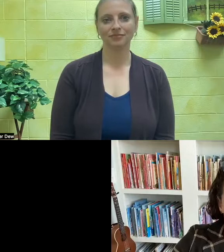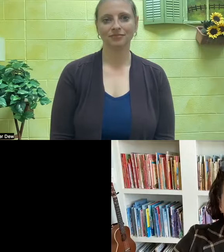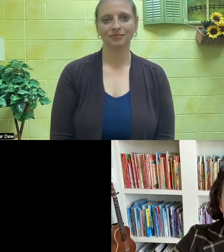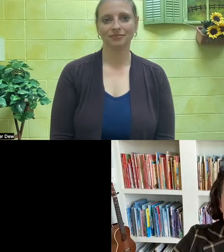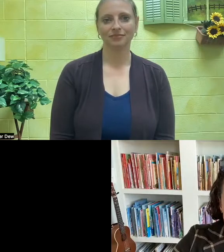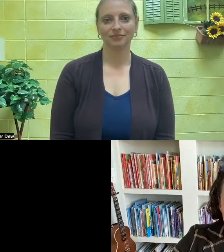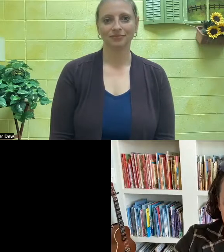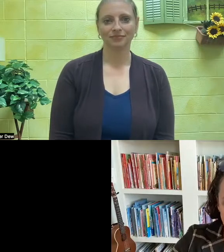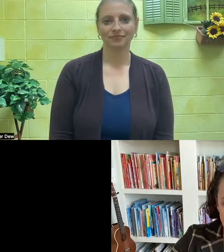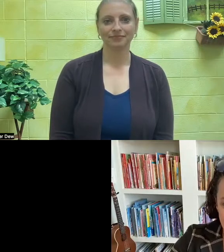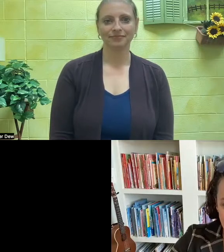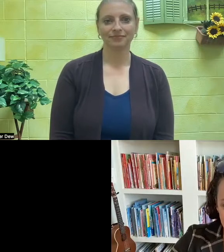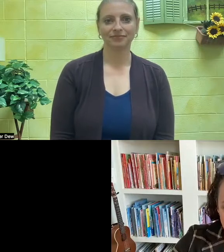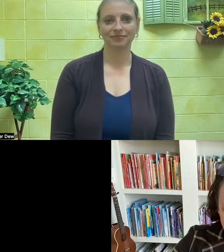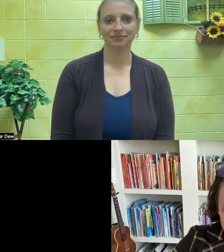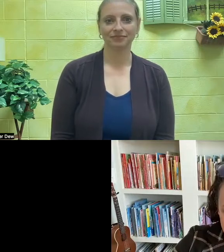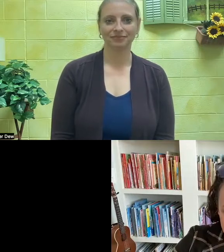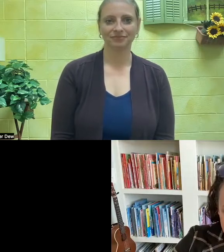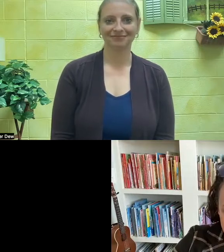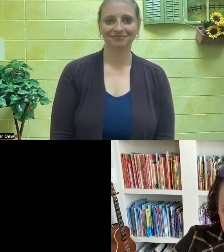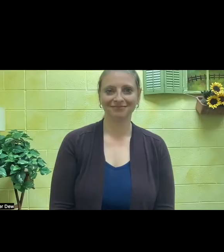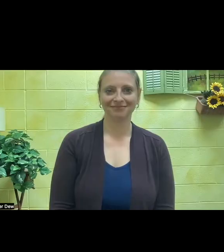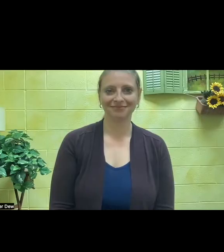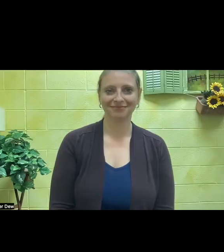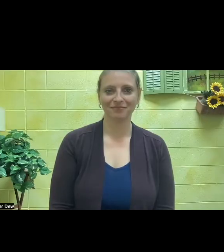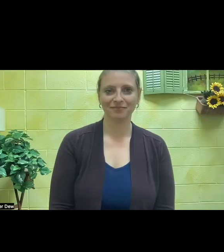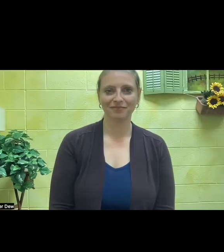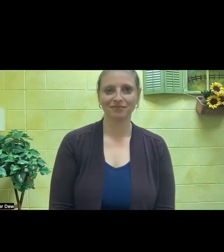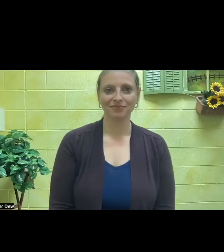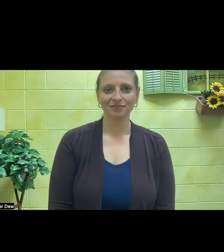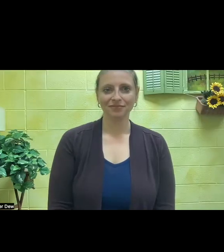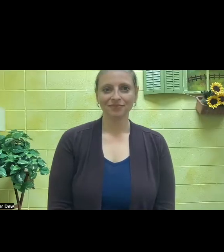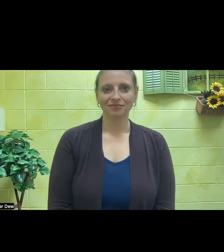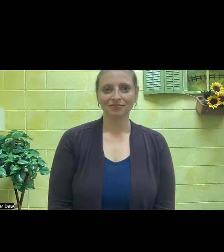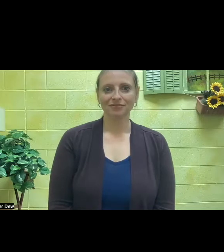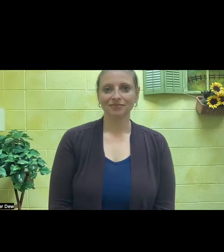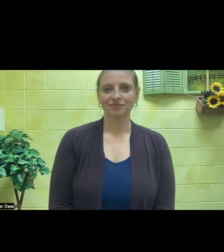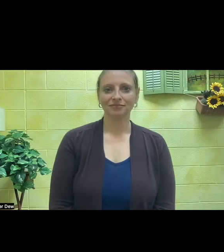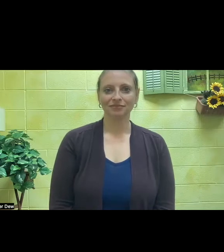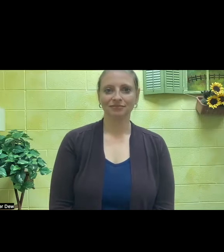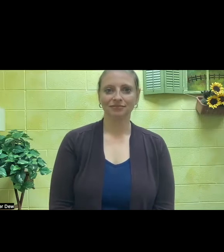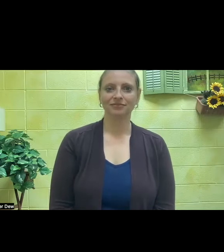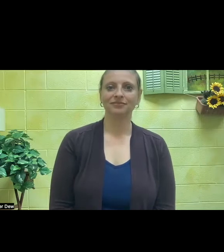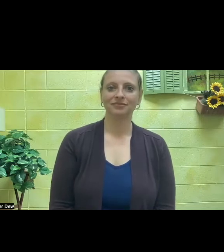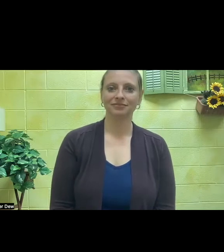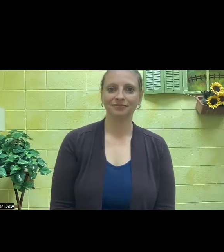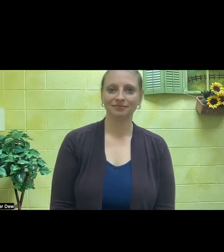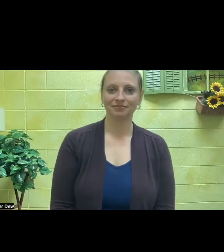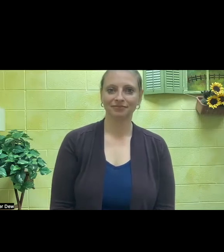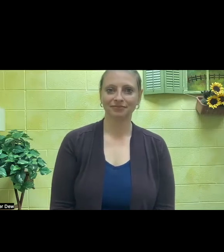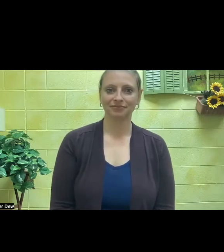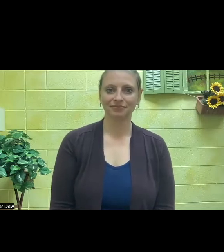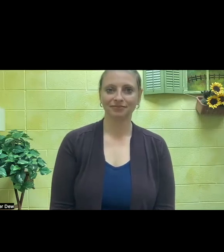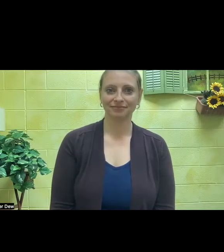All right, so I'm going to go ahead and say goodbye. And I'm going to allow Vanessa and